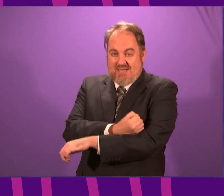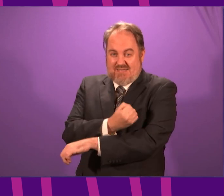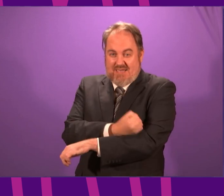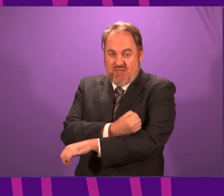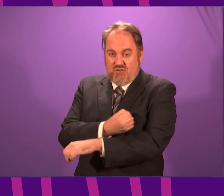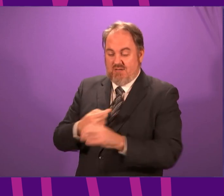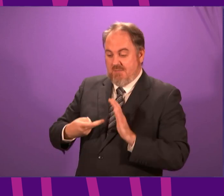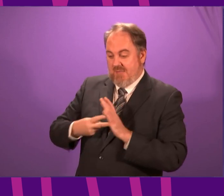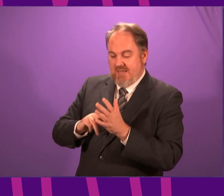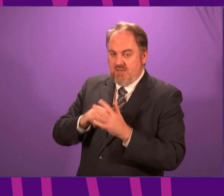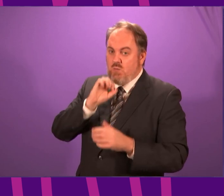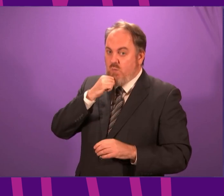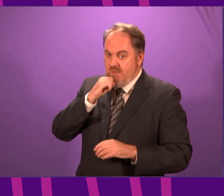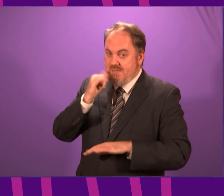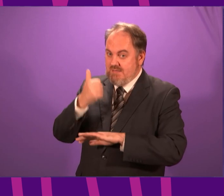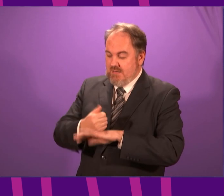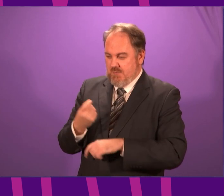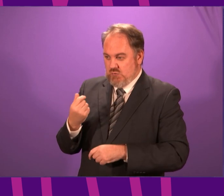quickly indeed.